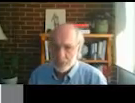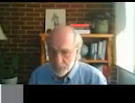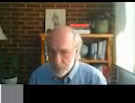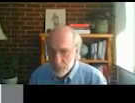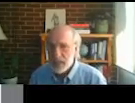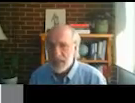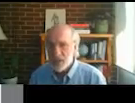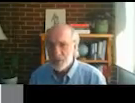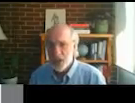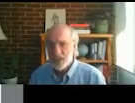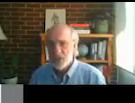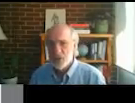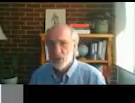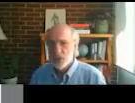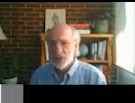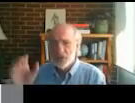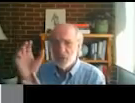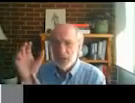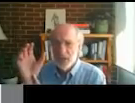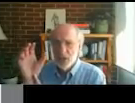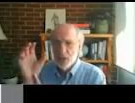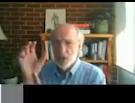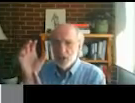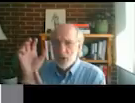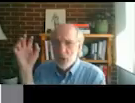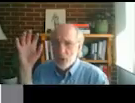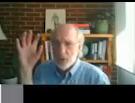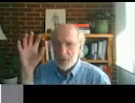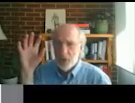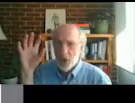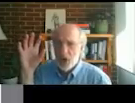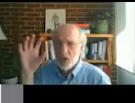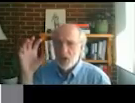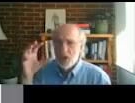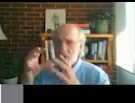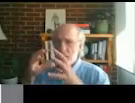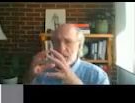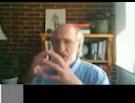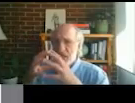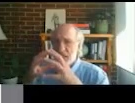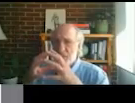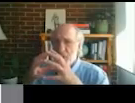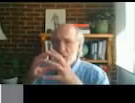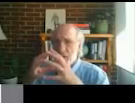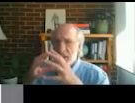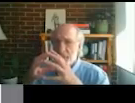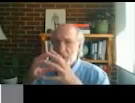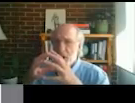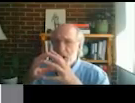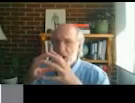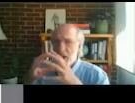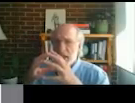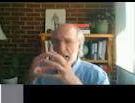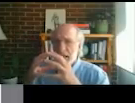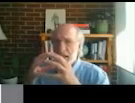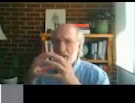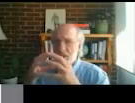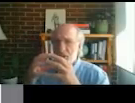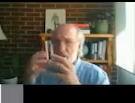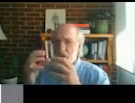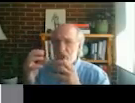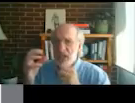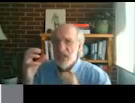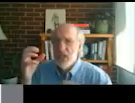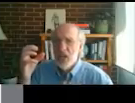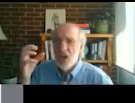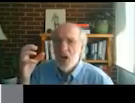So this process will work this way. You hold up the ball, the child signs ball to get ball, and